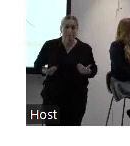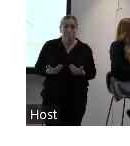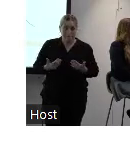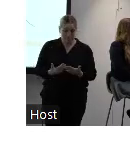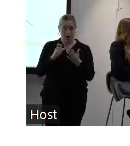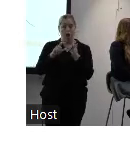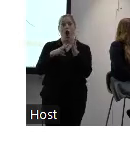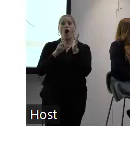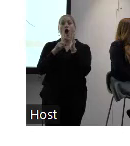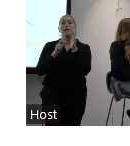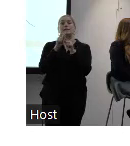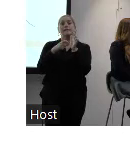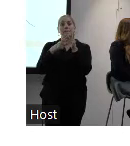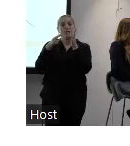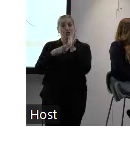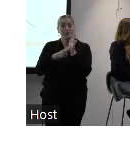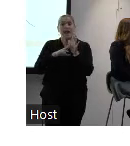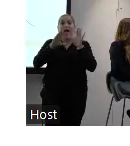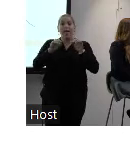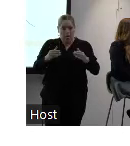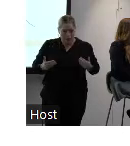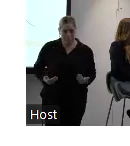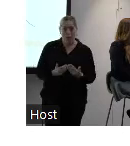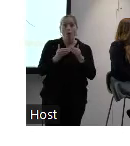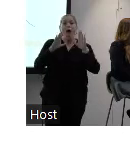and continues all the way through into early adulthood.